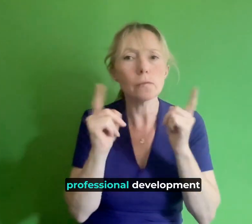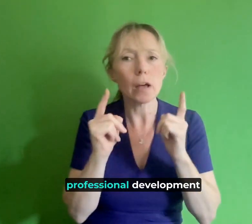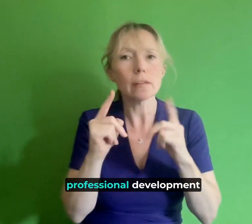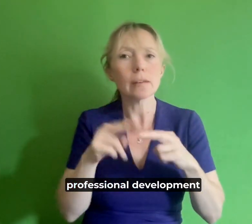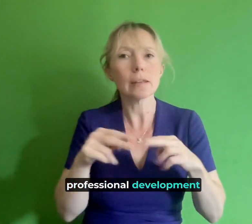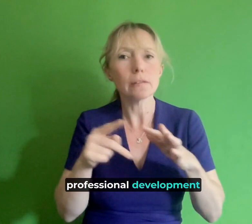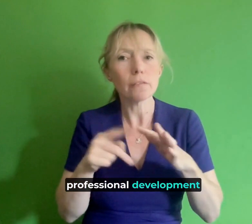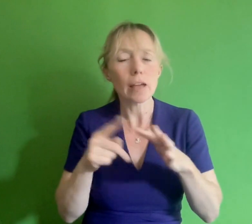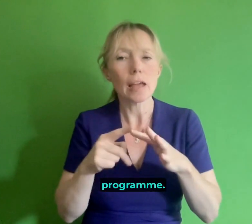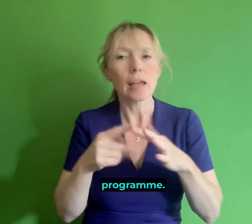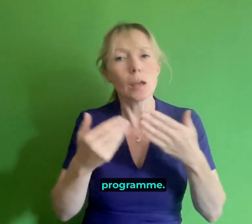professional development programme.